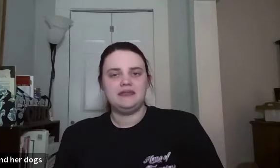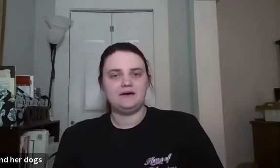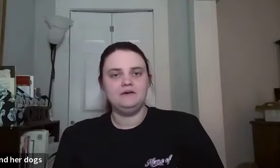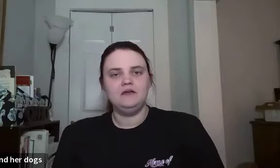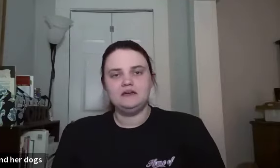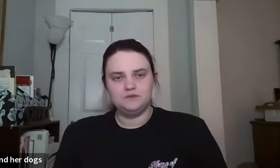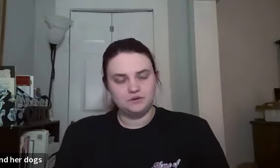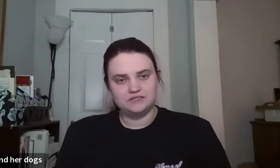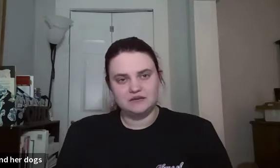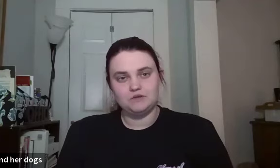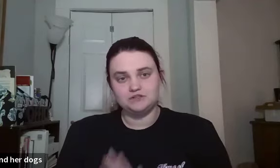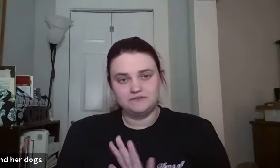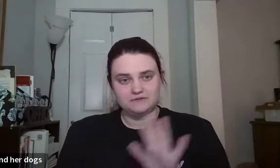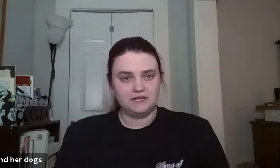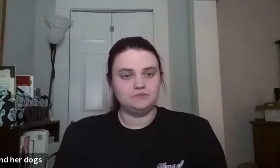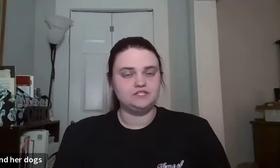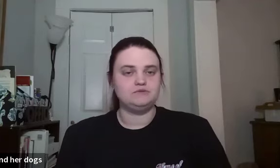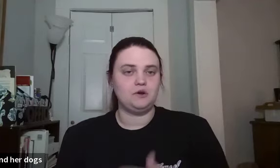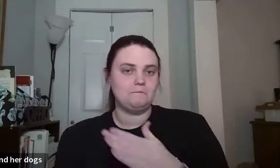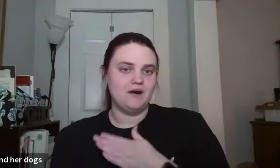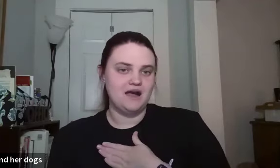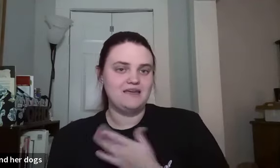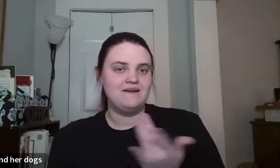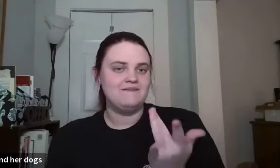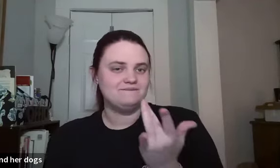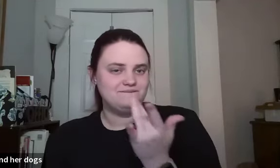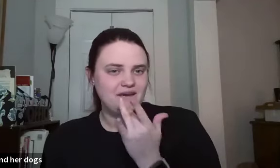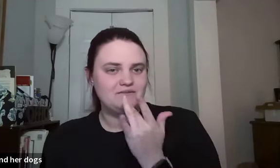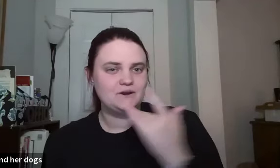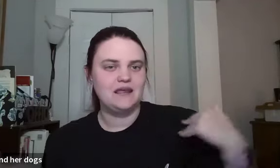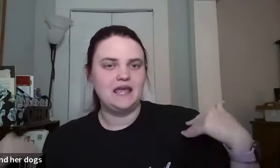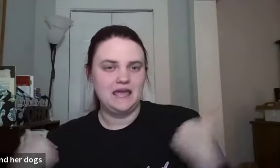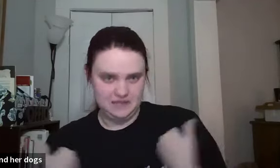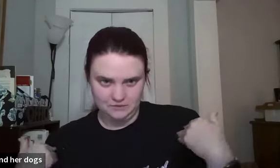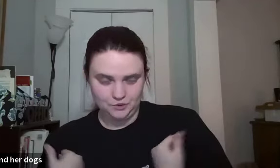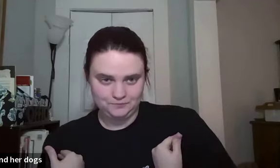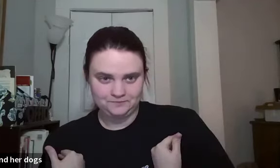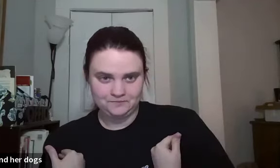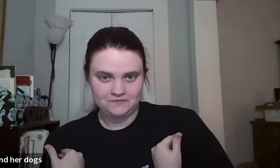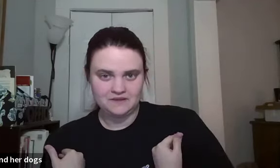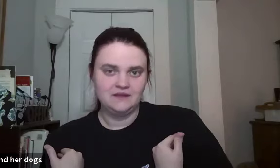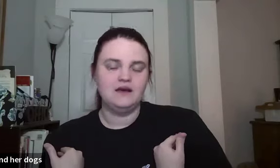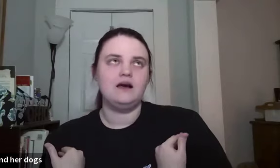Now, if you were going to say what your favorite animal is, you would go my favorite animal.